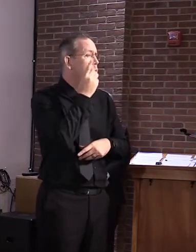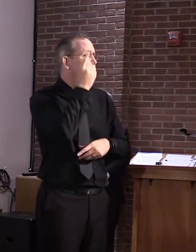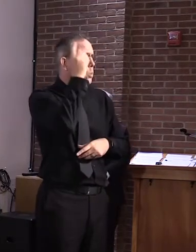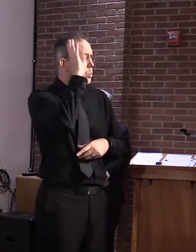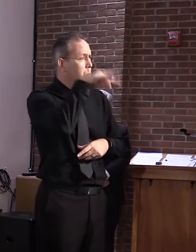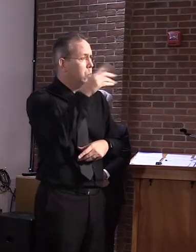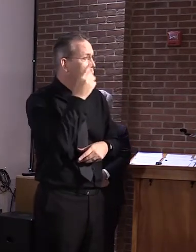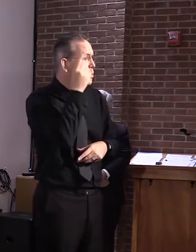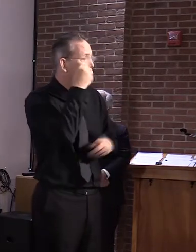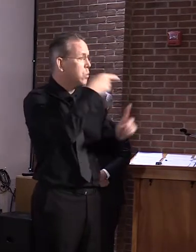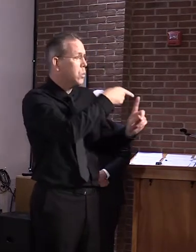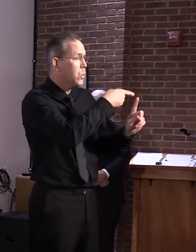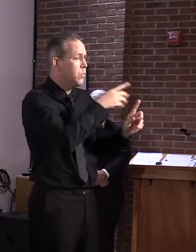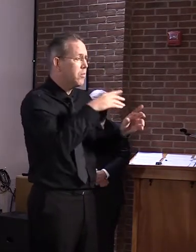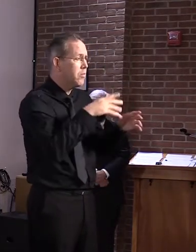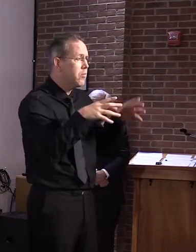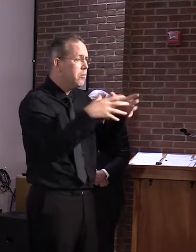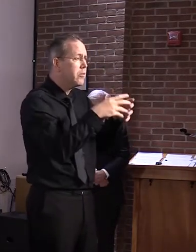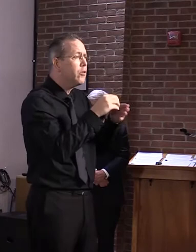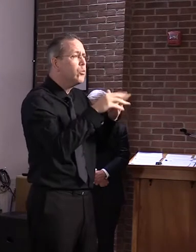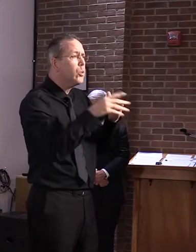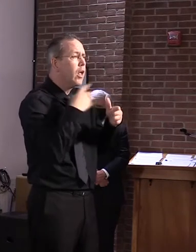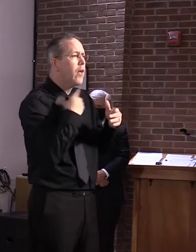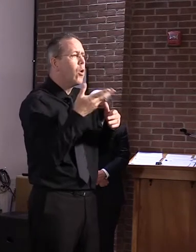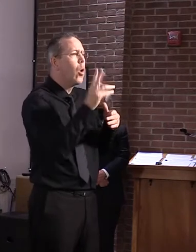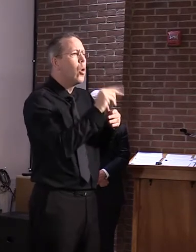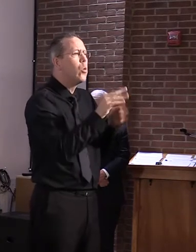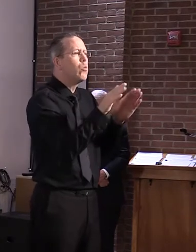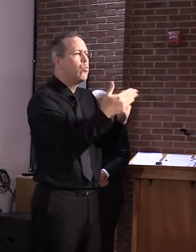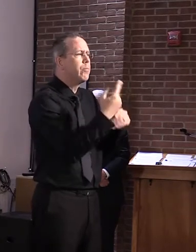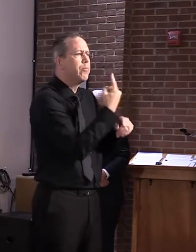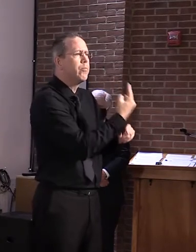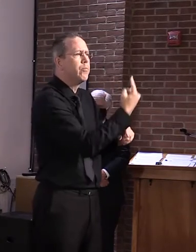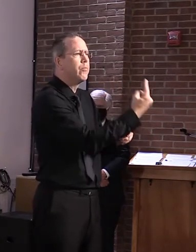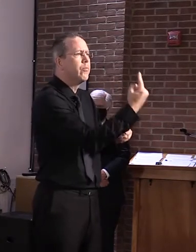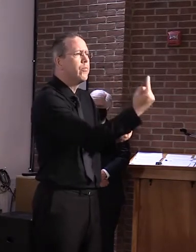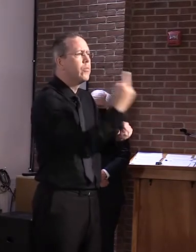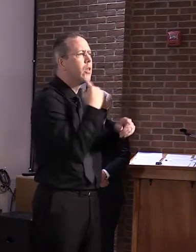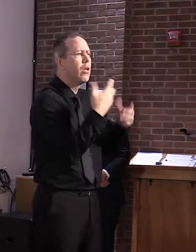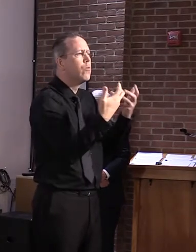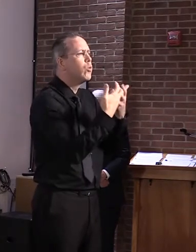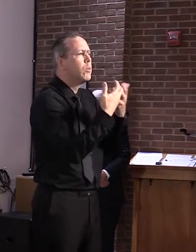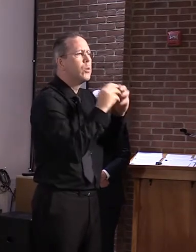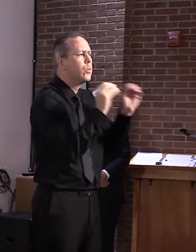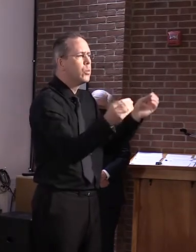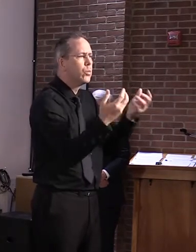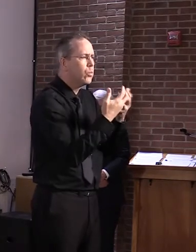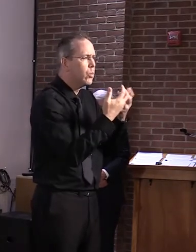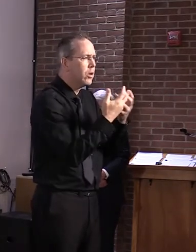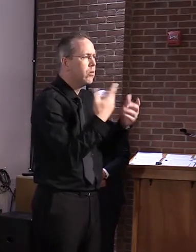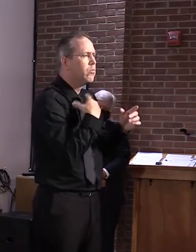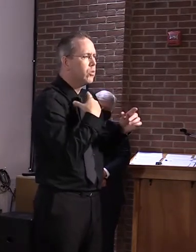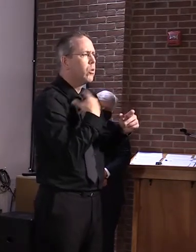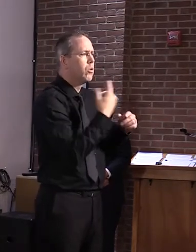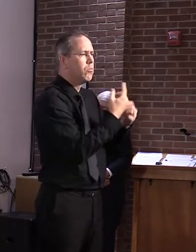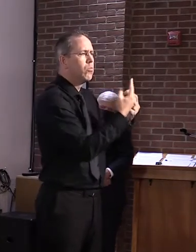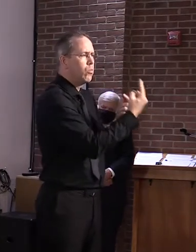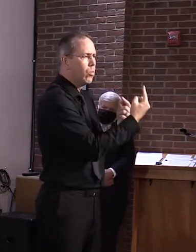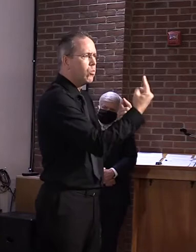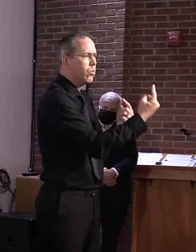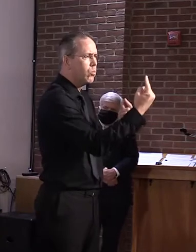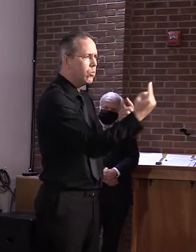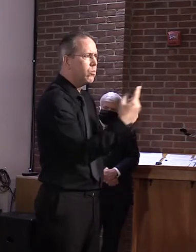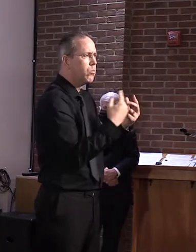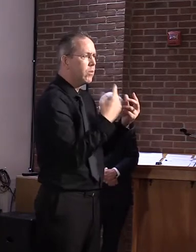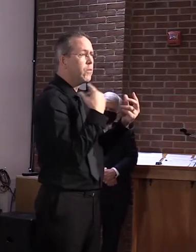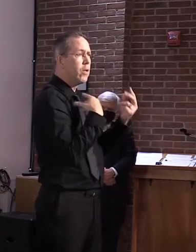Some schools are fully enrolled, so at Norwich, and I can speak with authority for Norwich, we had quads and triples last year.